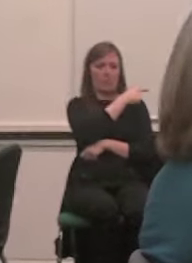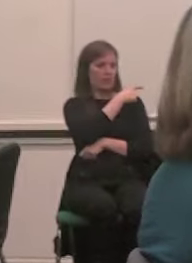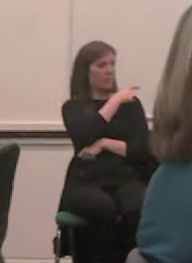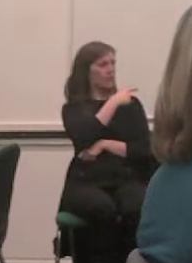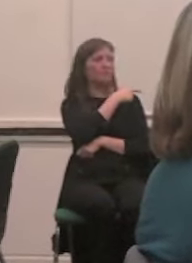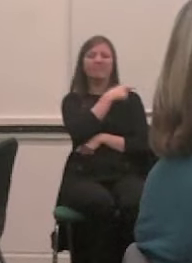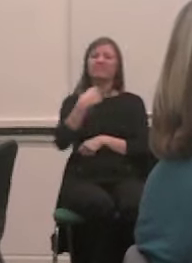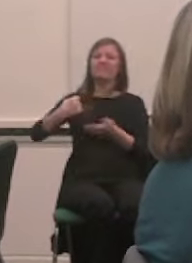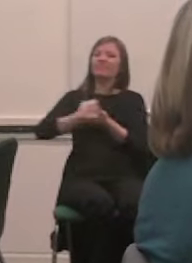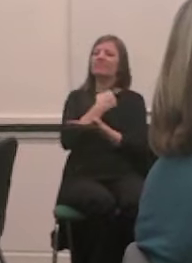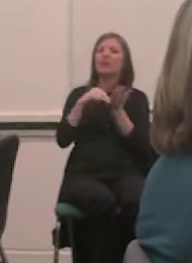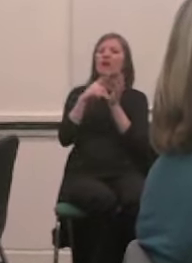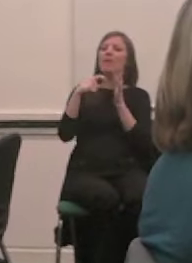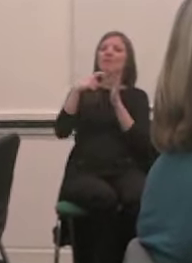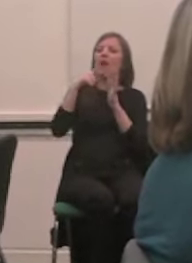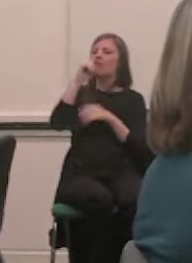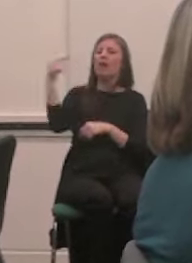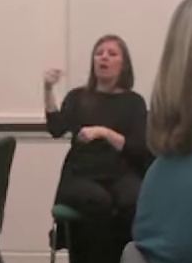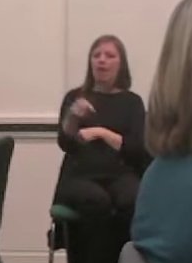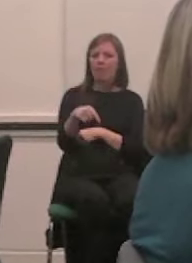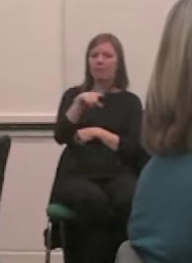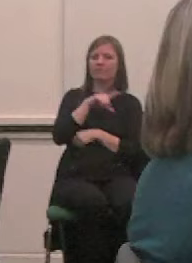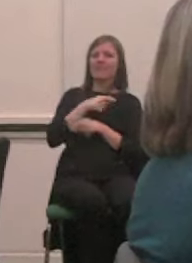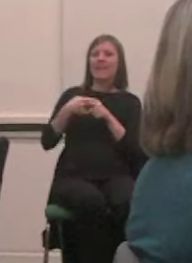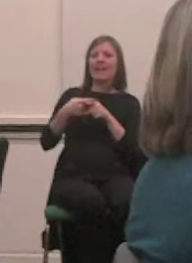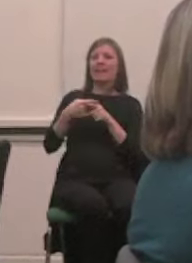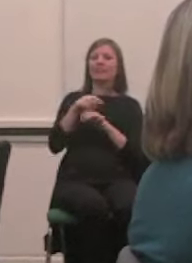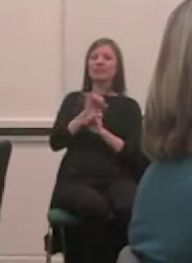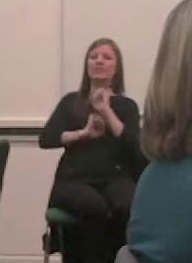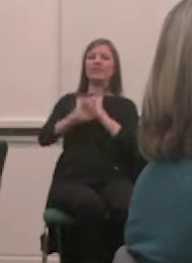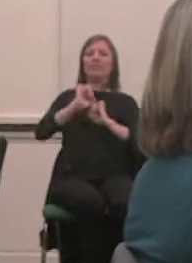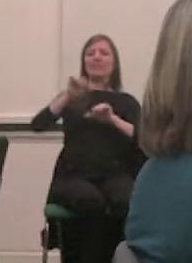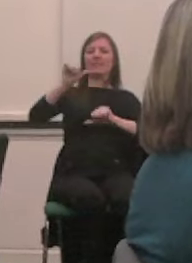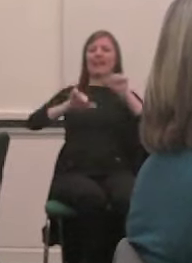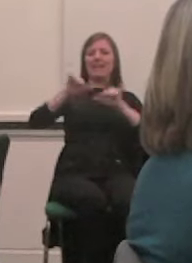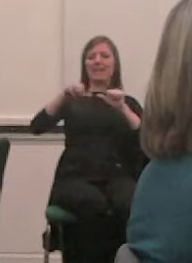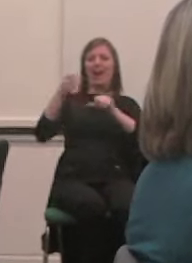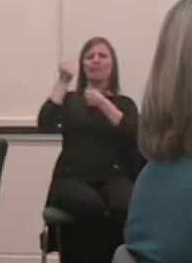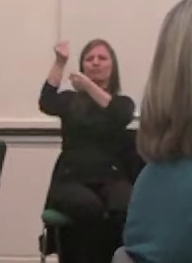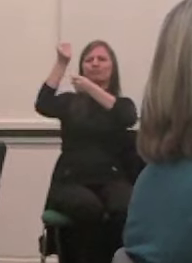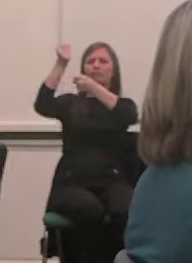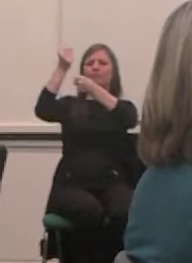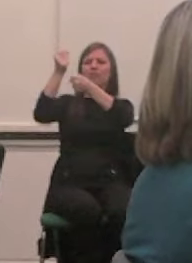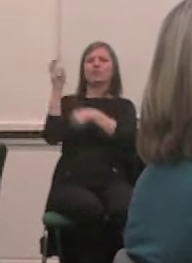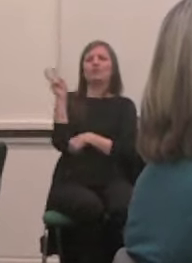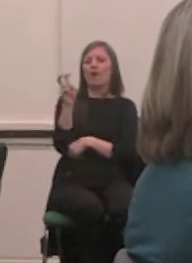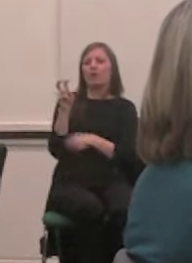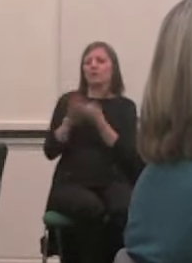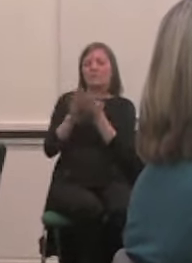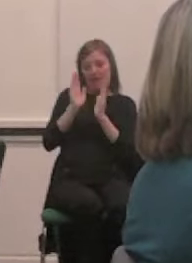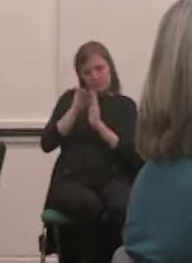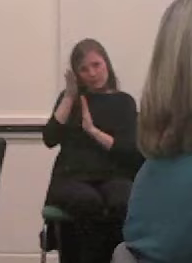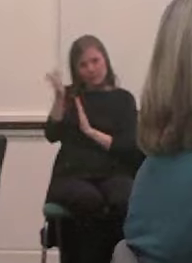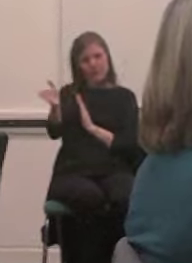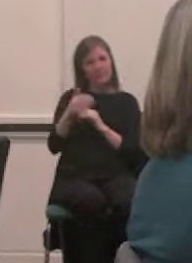can't be here today because the English Defence League are holding a rally in Stoke-on-Trent, so he's going to